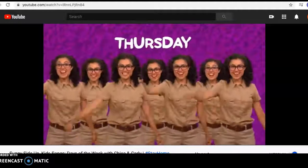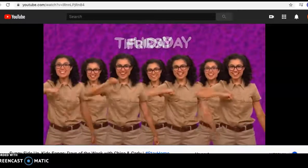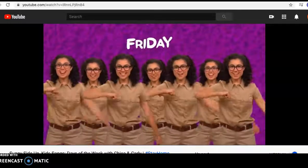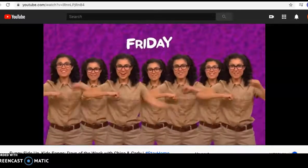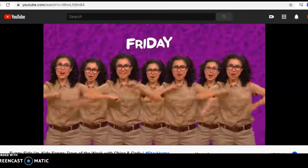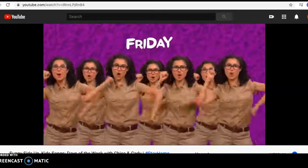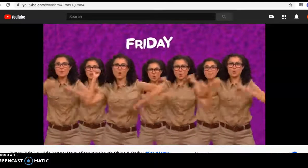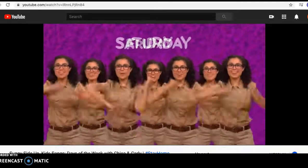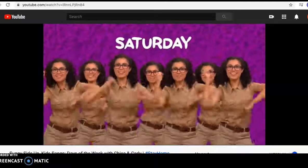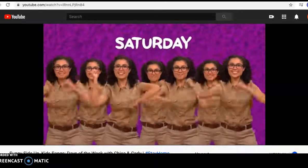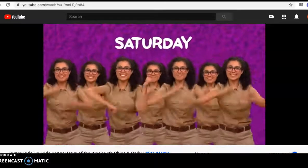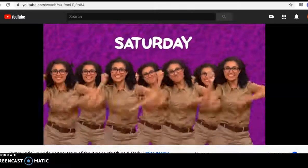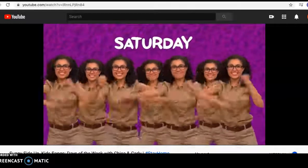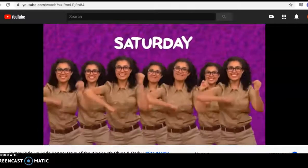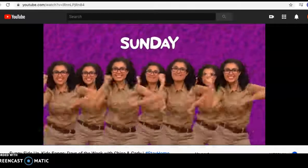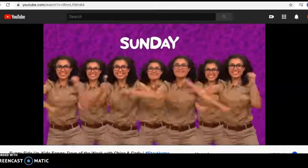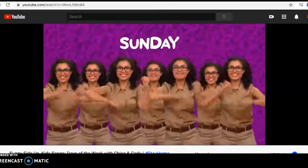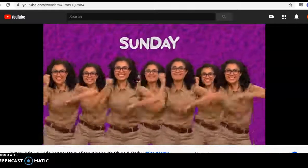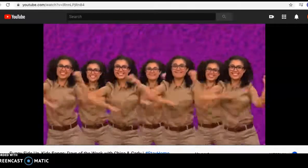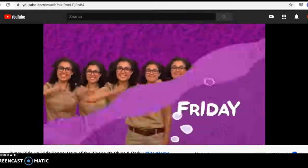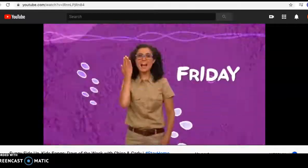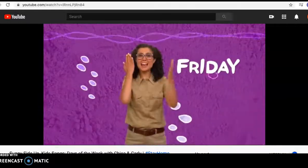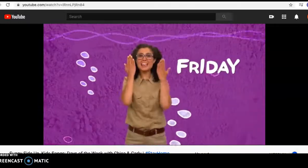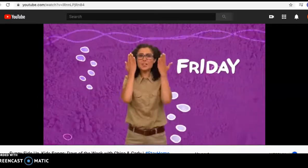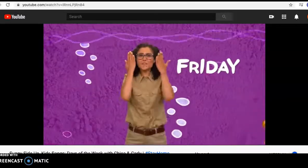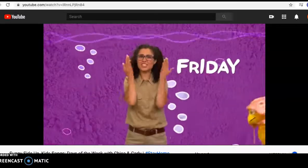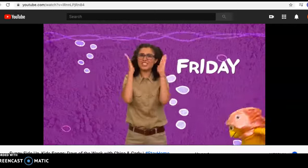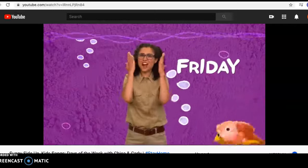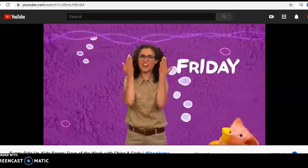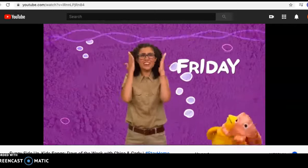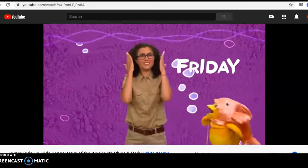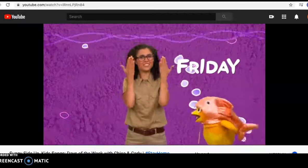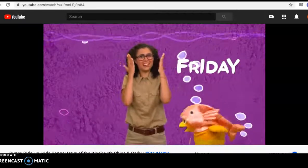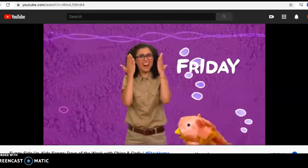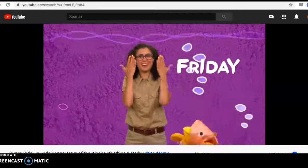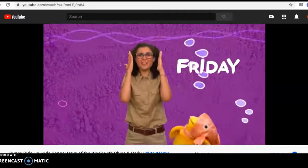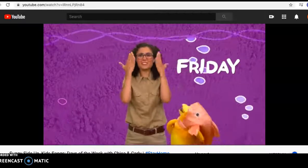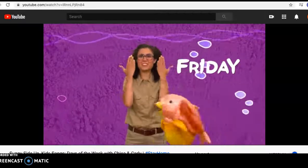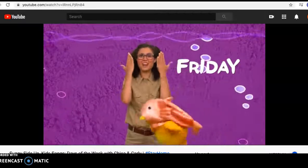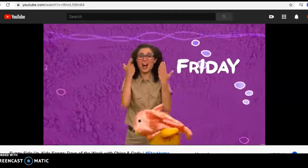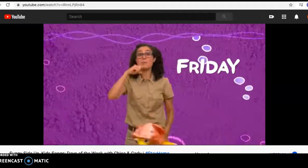Days of the week. Friday, get your fishy on, your fishy on, your fishy on.